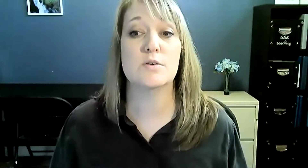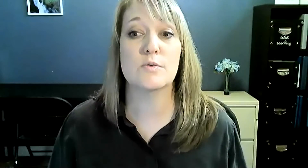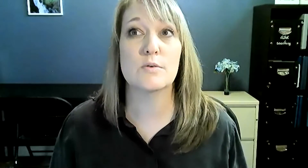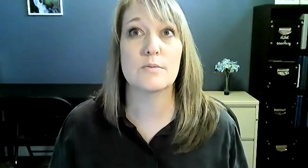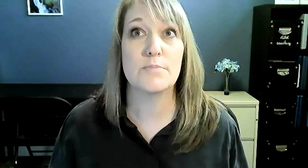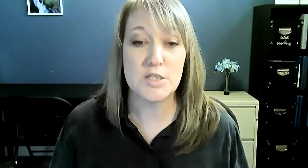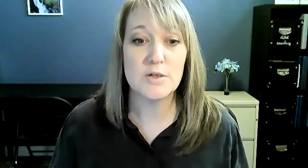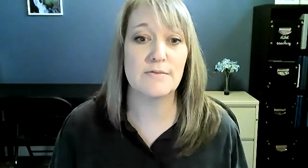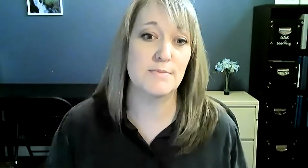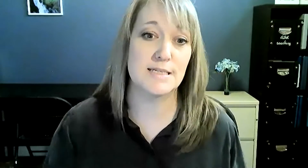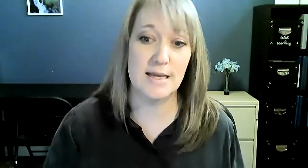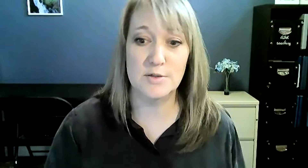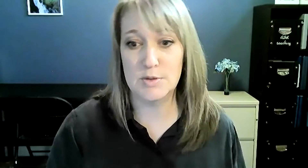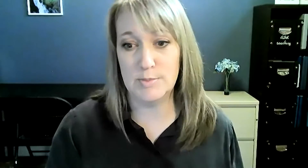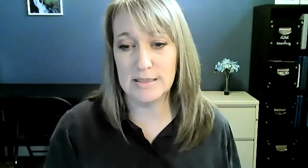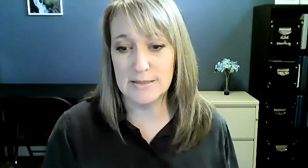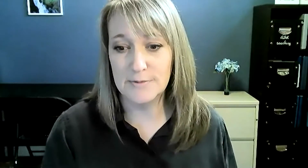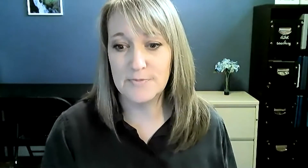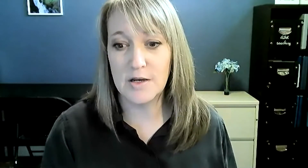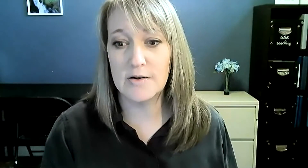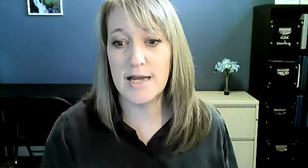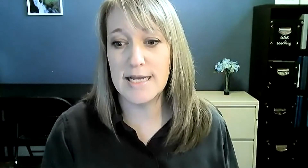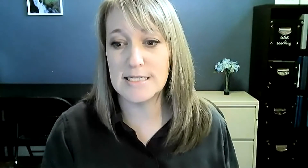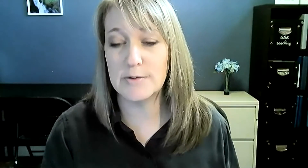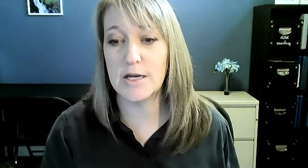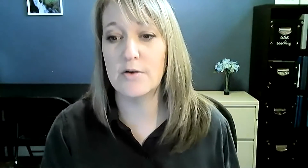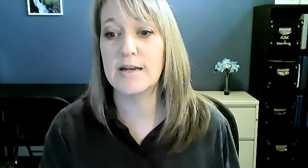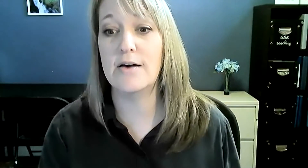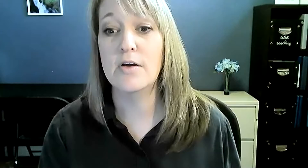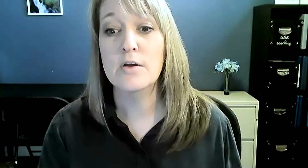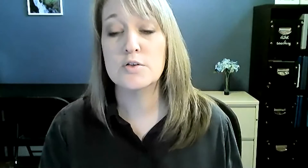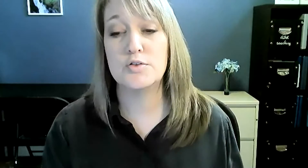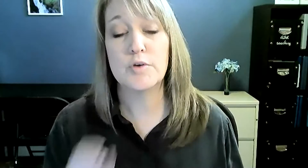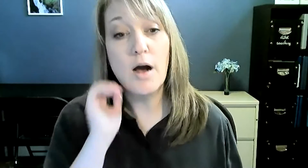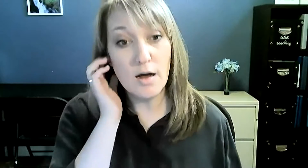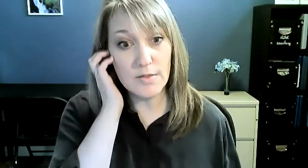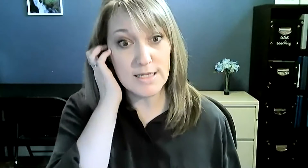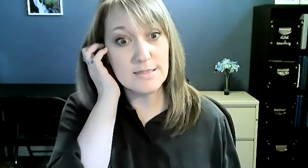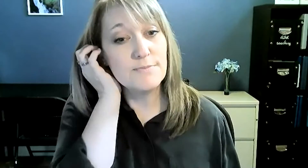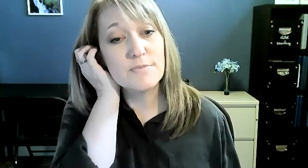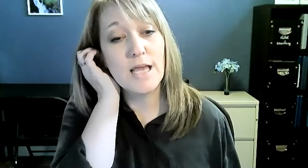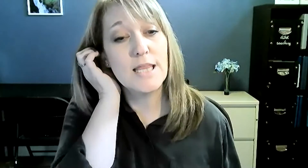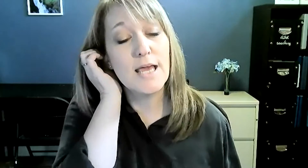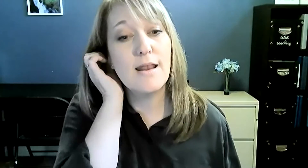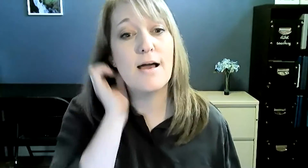to picture it from the signer's perspective. All right, here we go. Now draw all these, and then I've